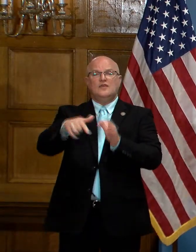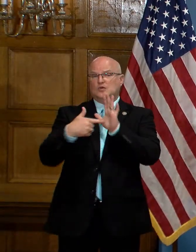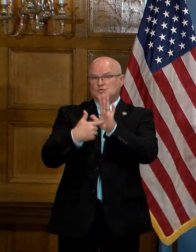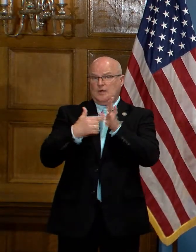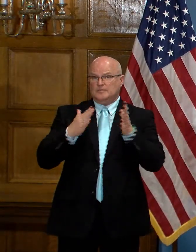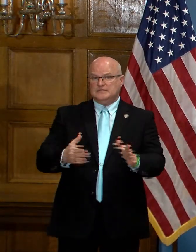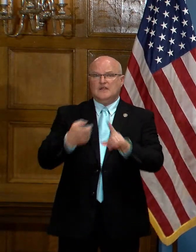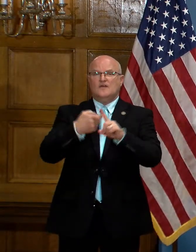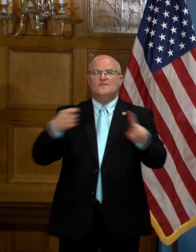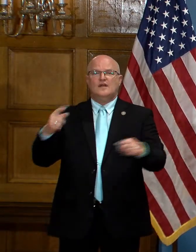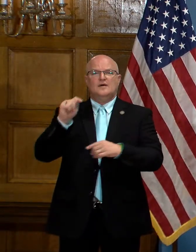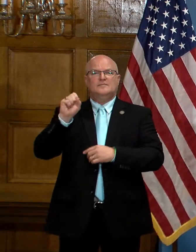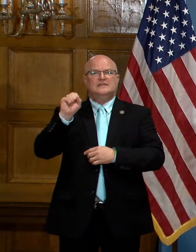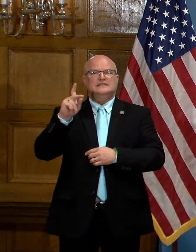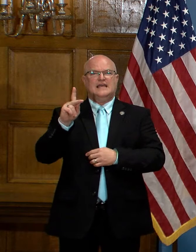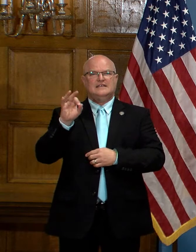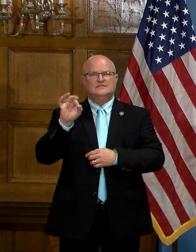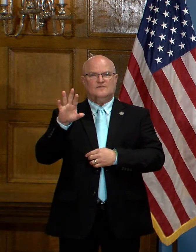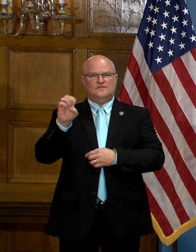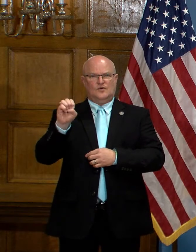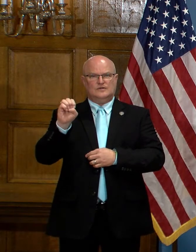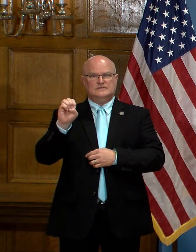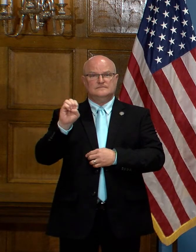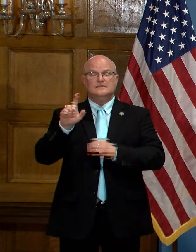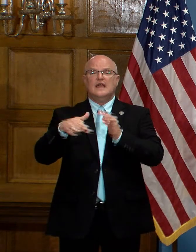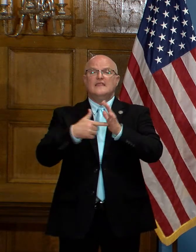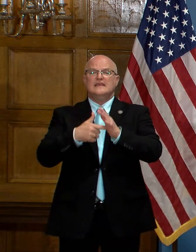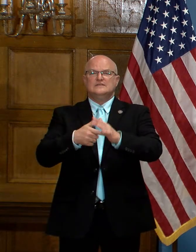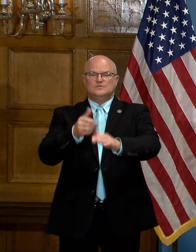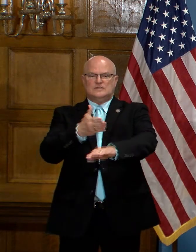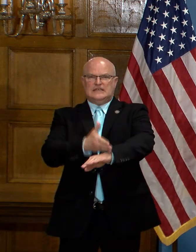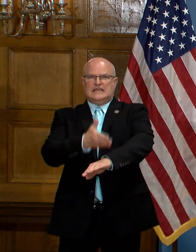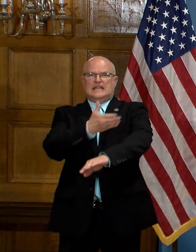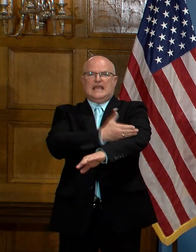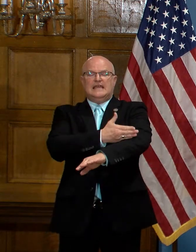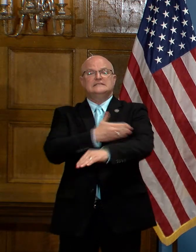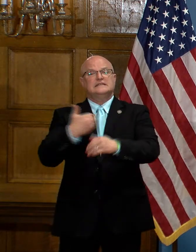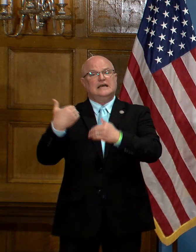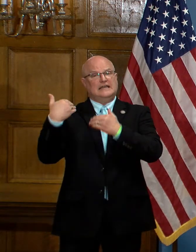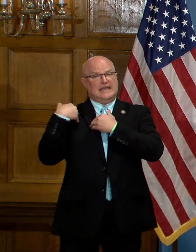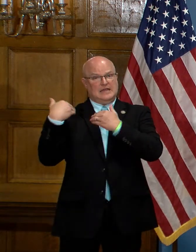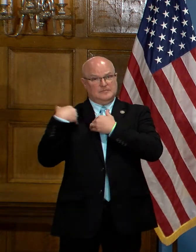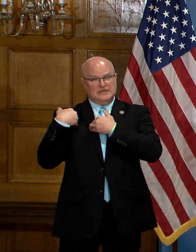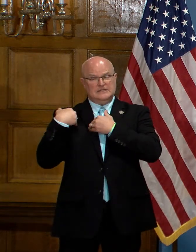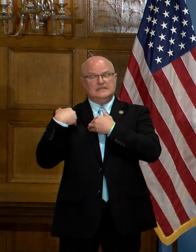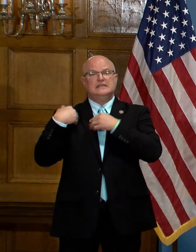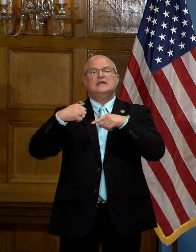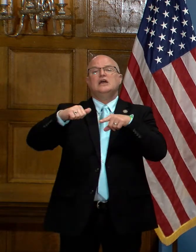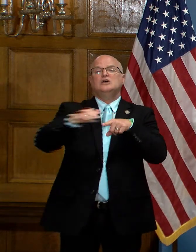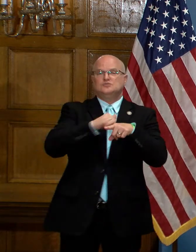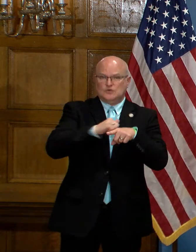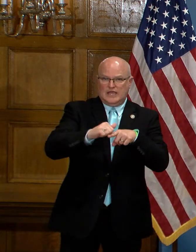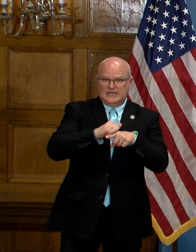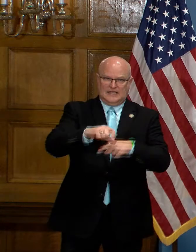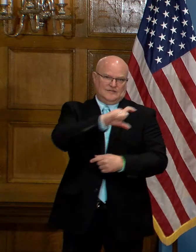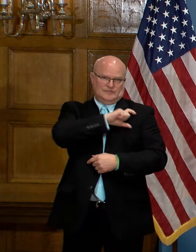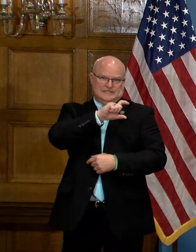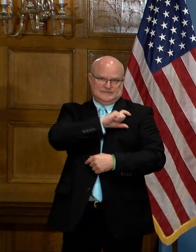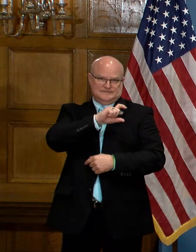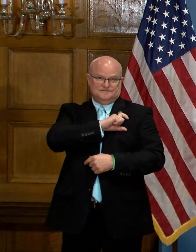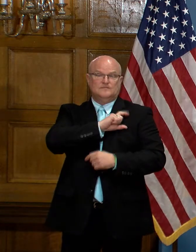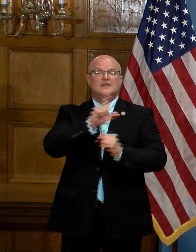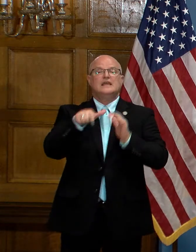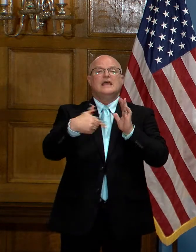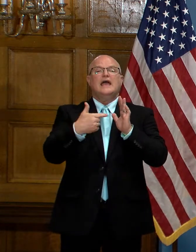representatives from the task force. And this will enhance accountability, training of our law enforcement officers.